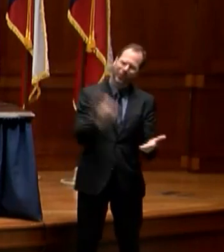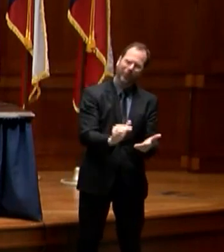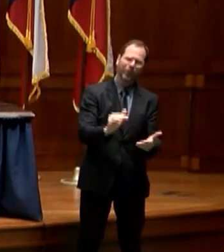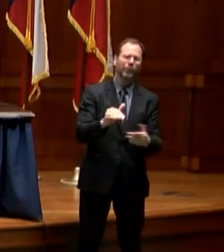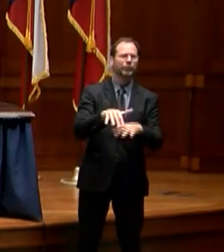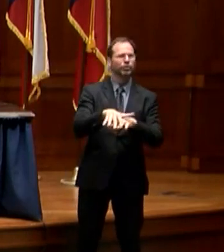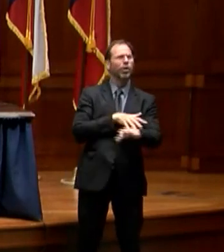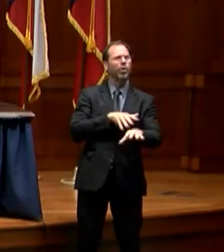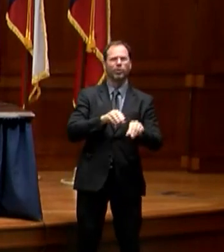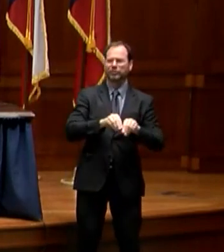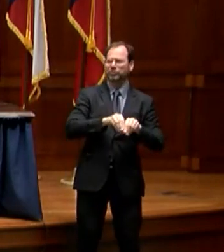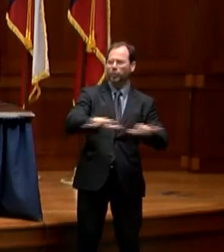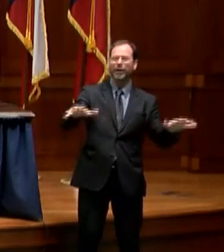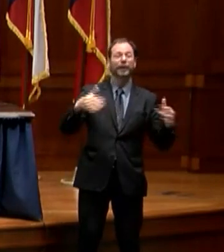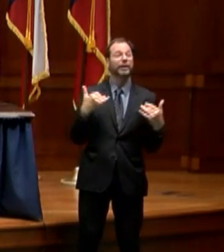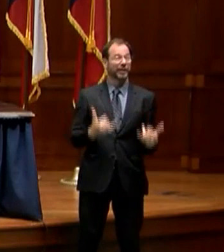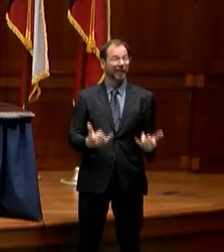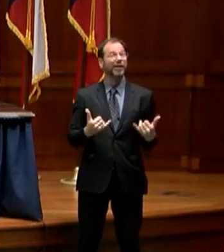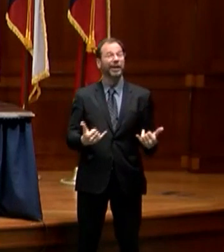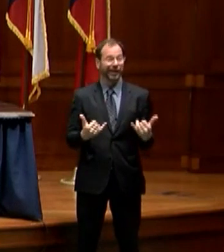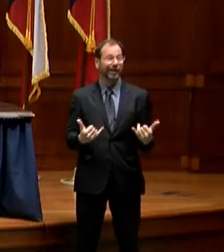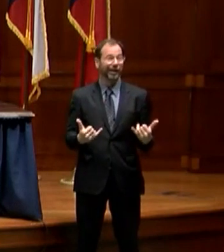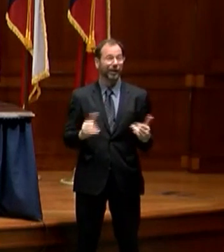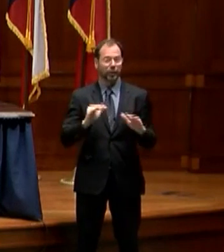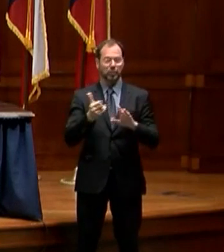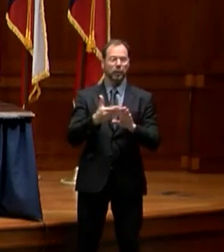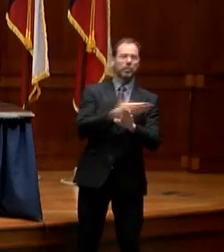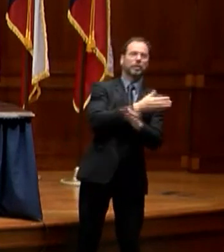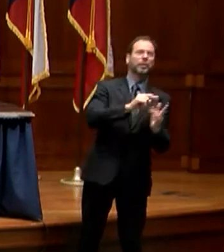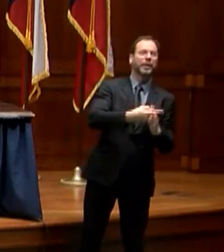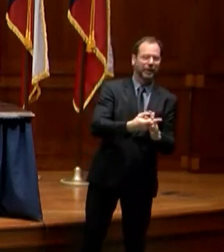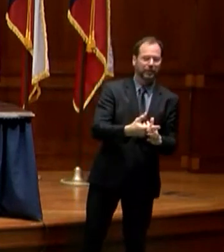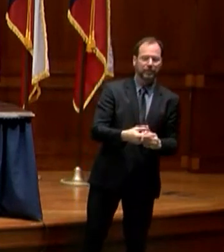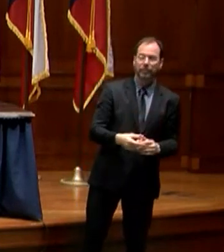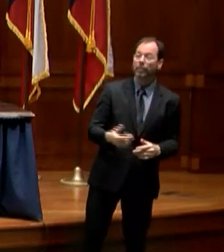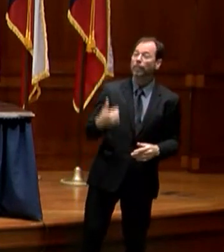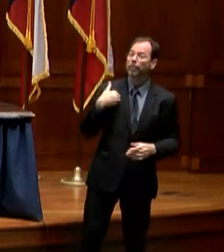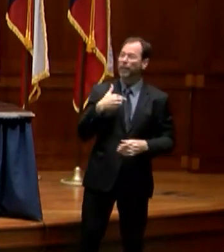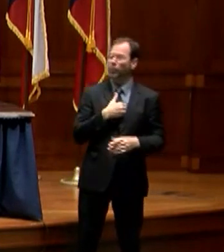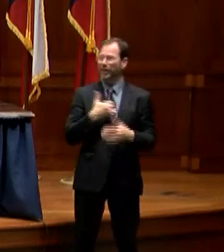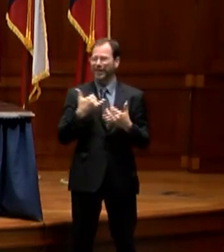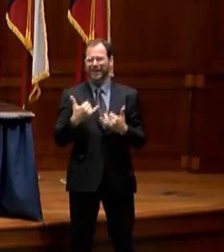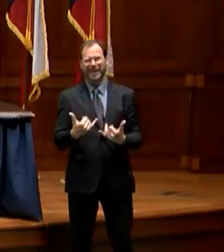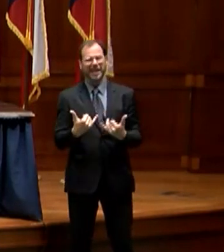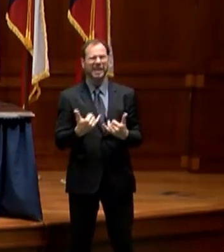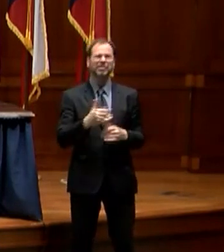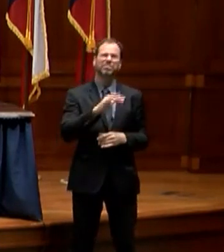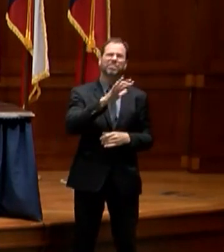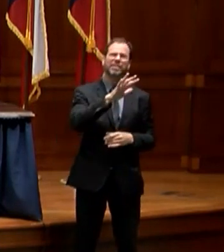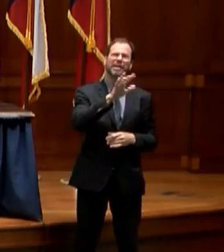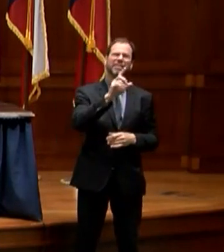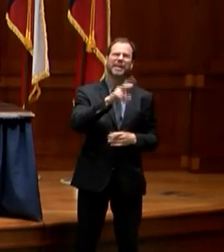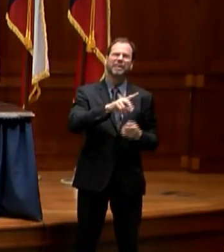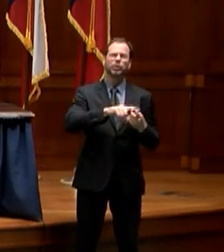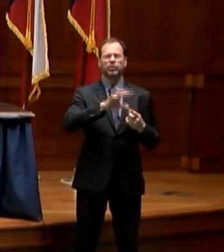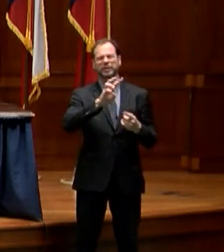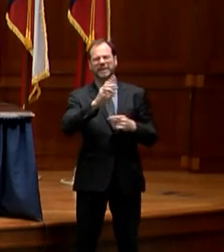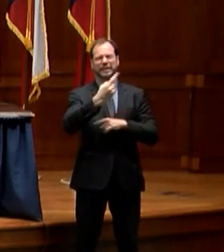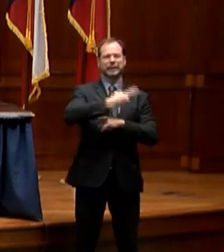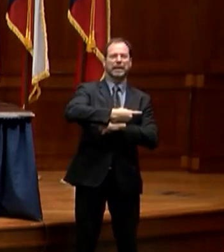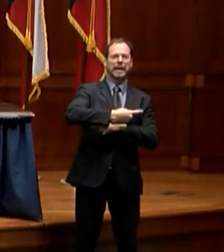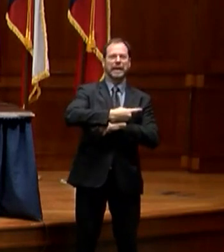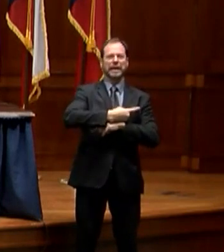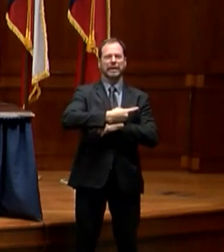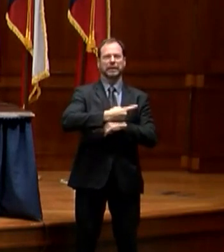of acceleration is slowing down dramatically. We're, as we said, at around 5.5 to 6 days